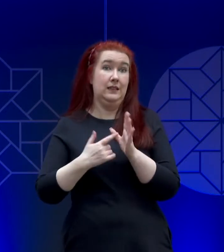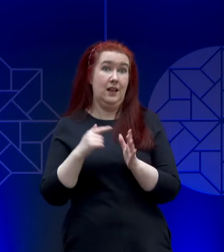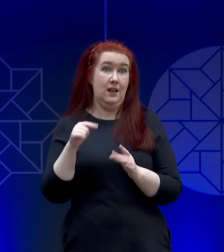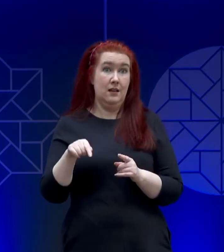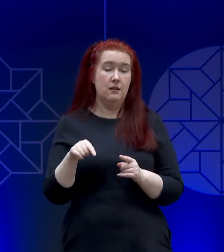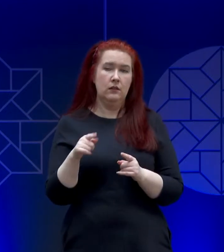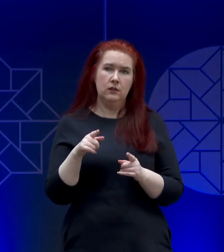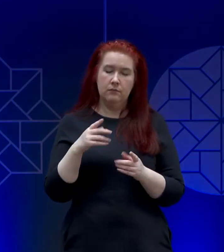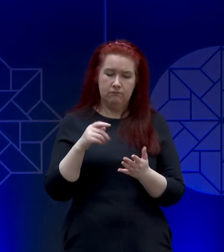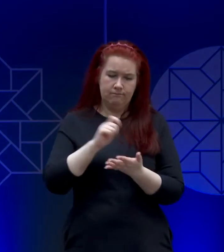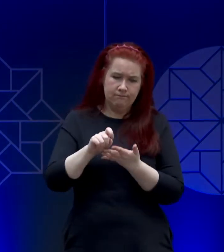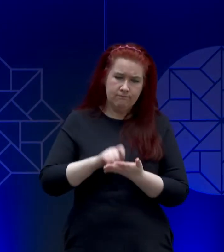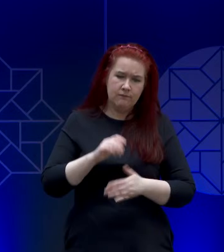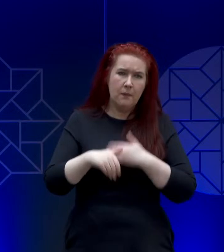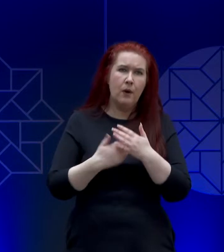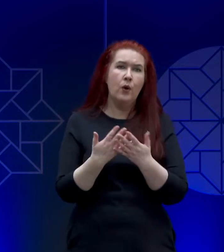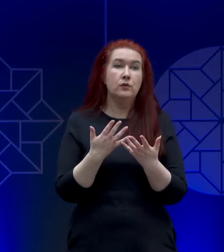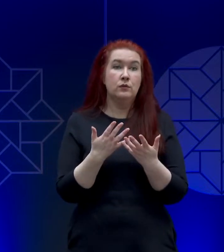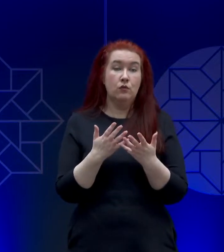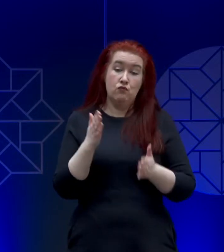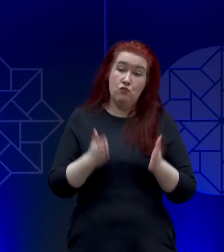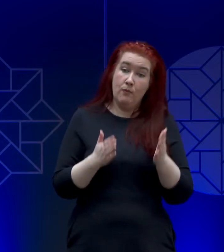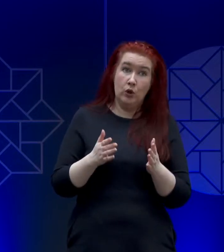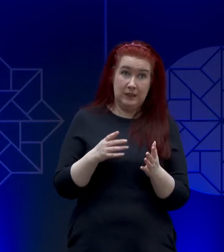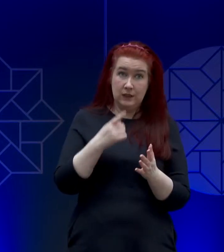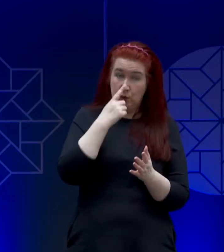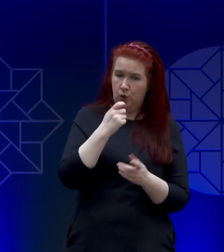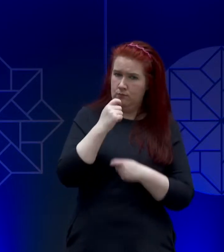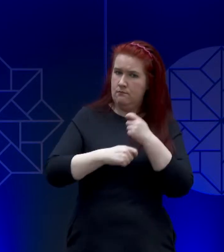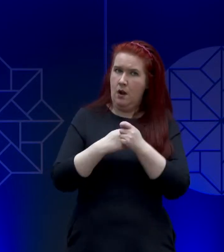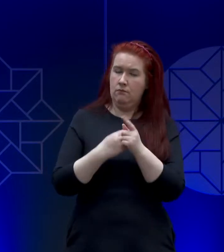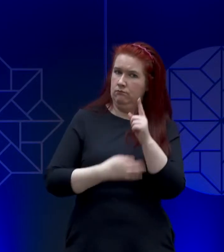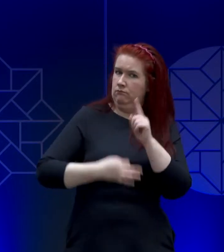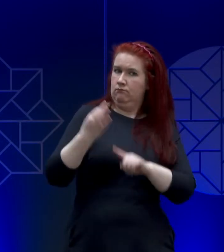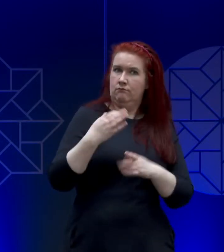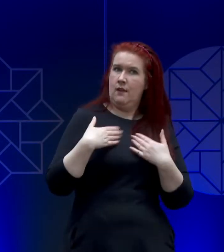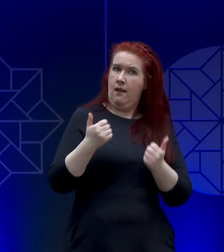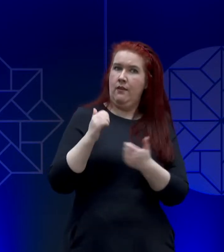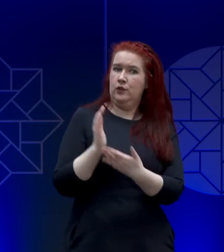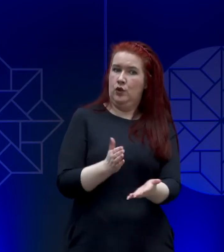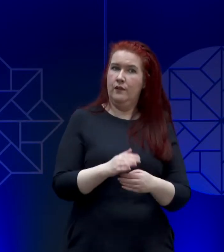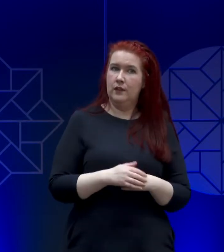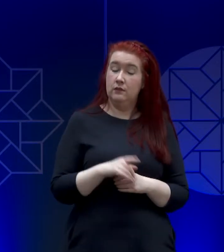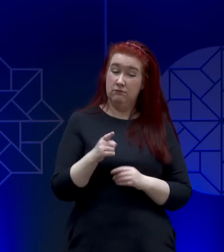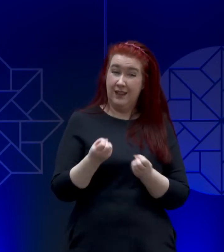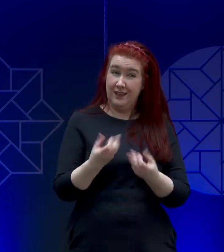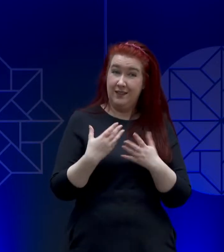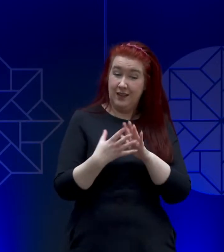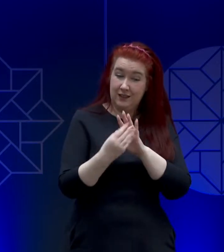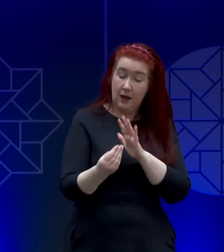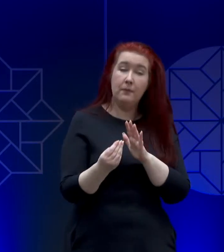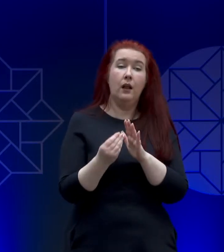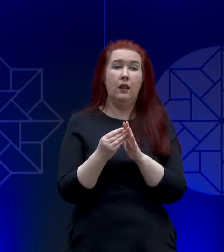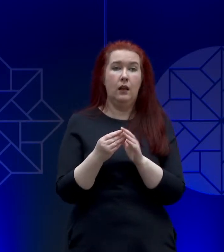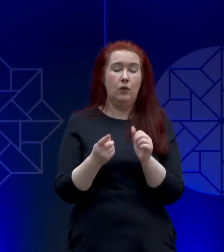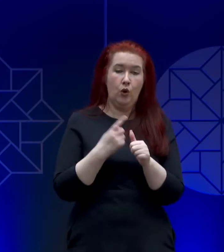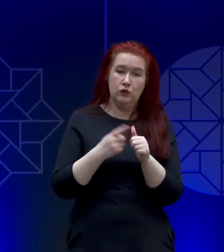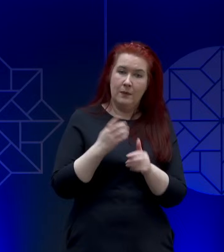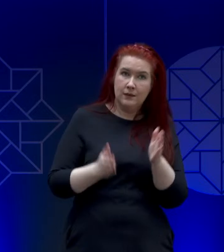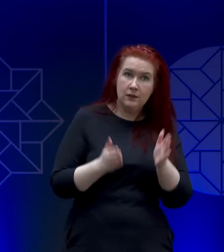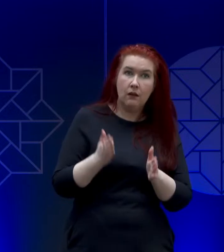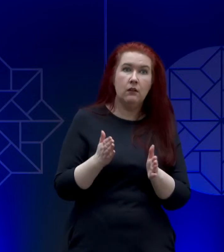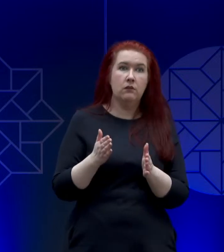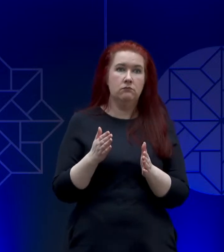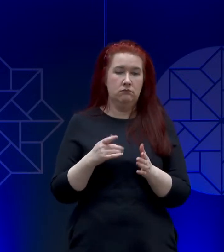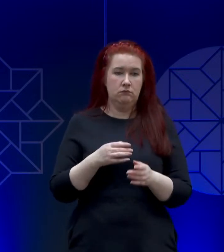to modernise our health service. Lisa highlighted cases here in Scotland, such as automated porters and